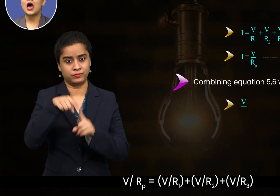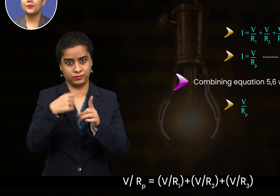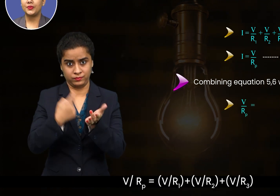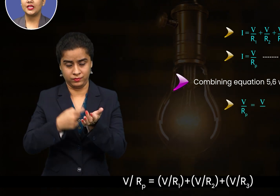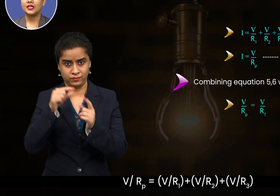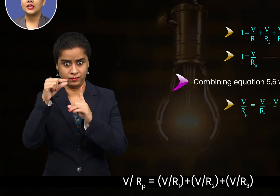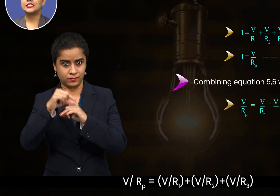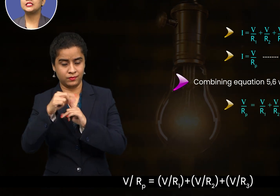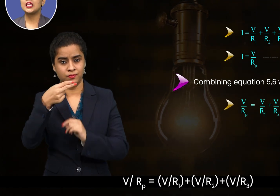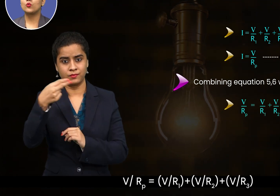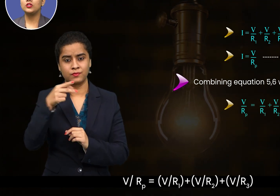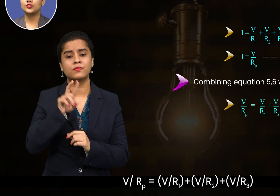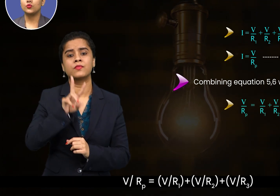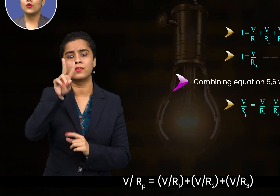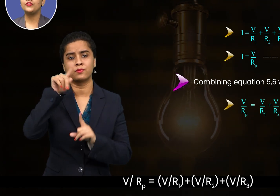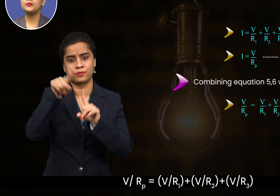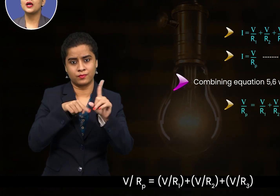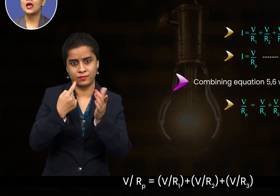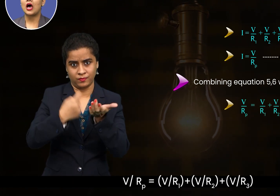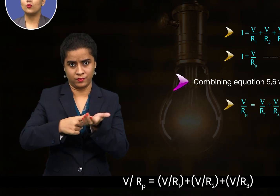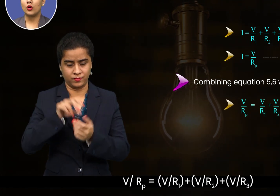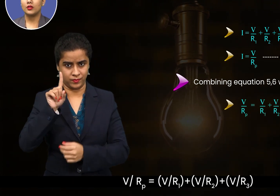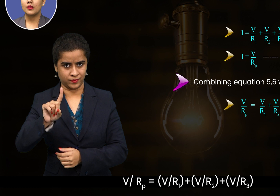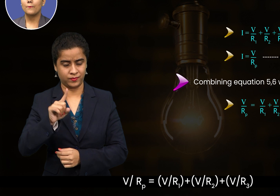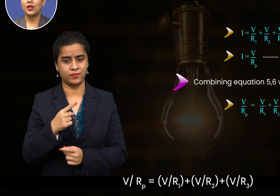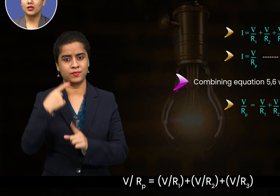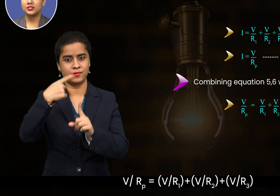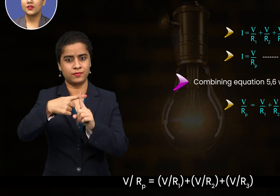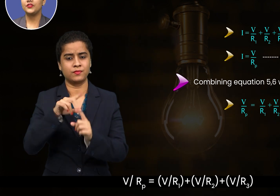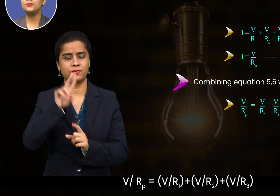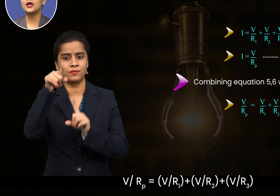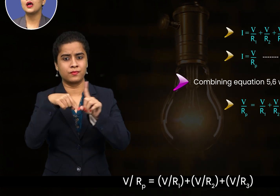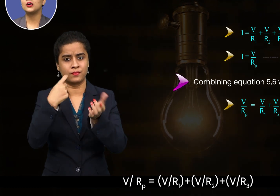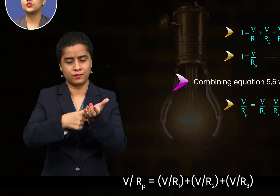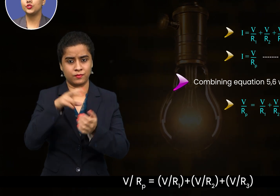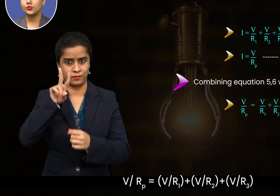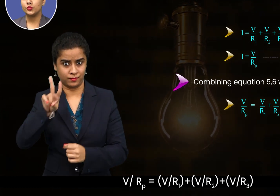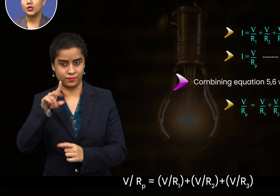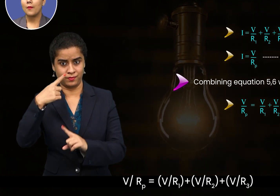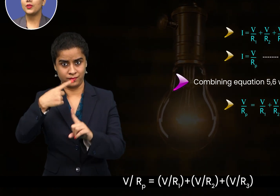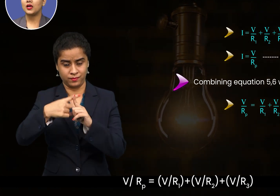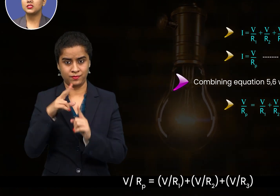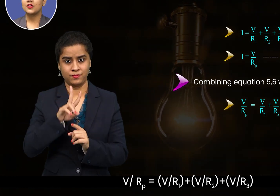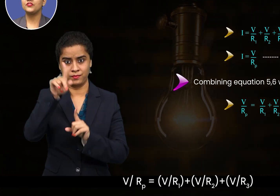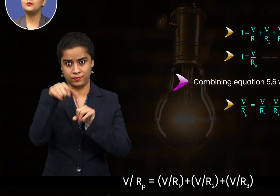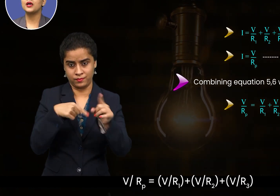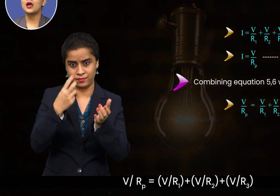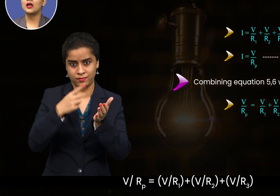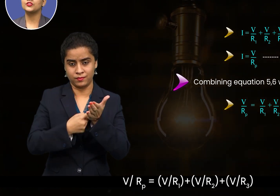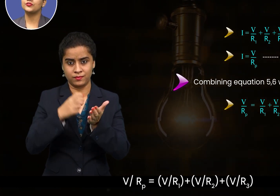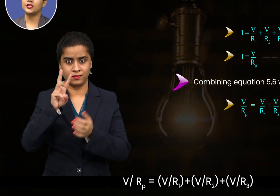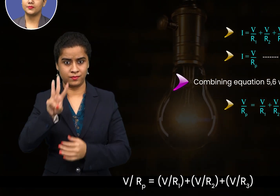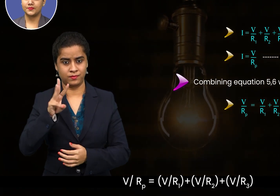by Rp is equal to V by R1 plus V by R2 plus V